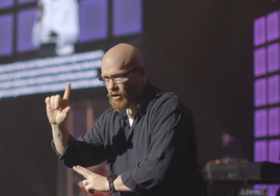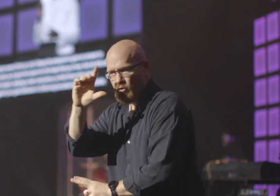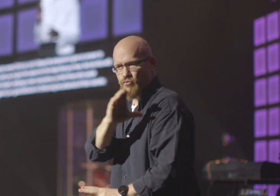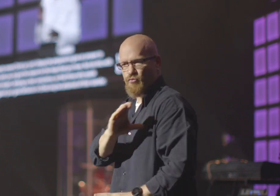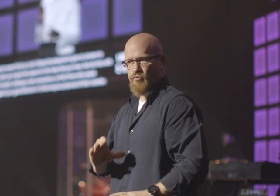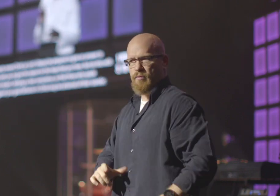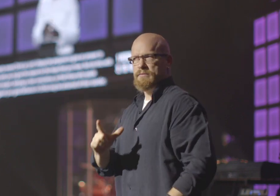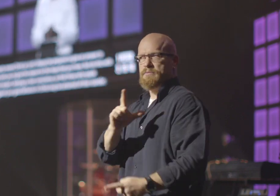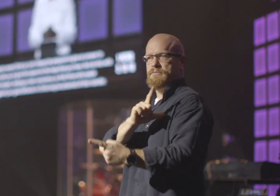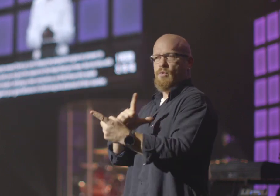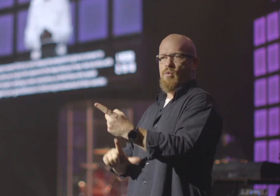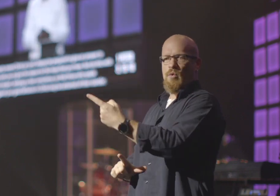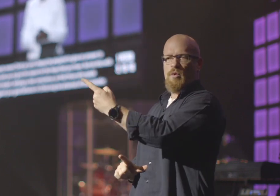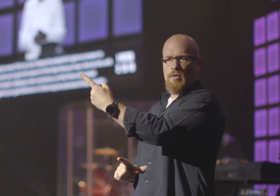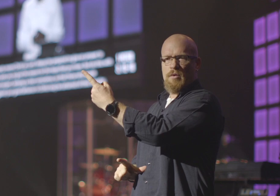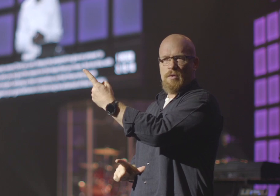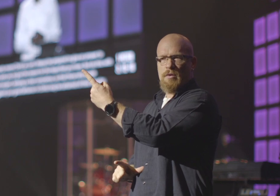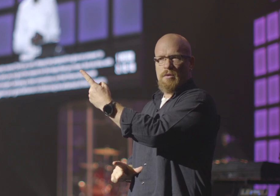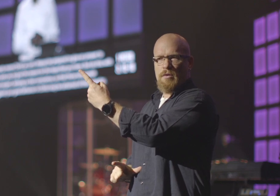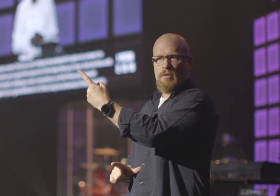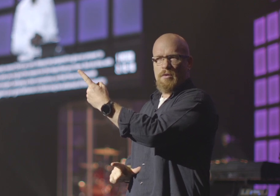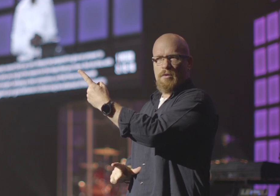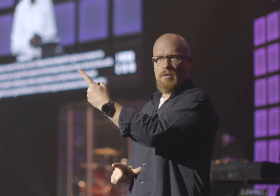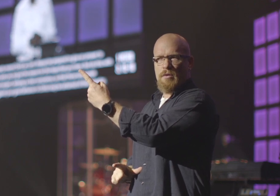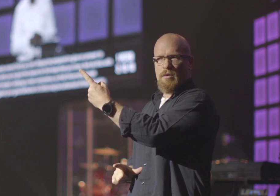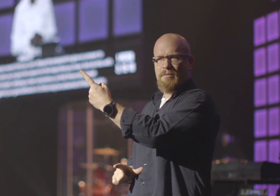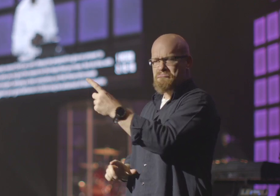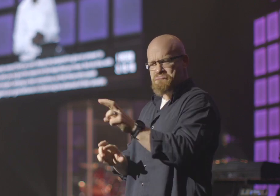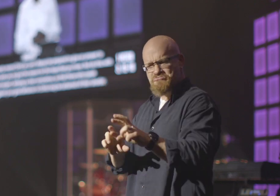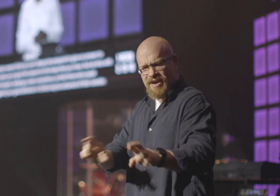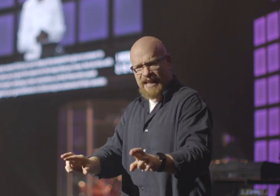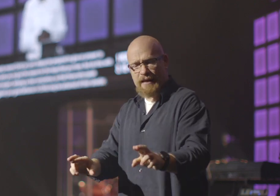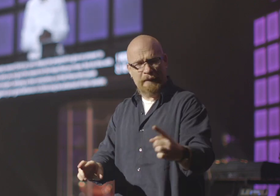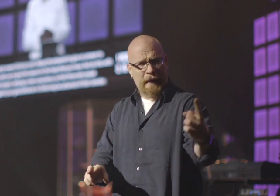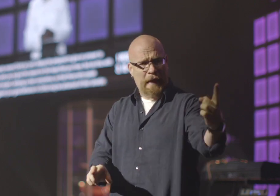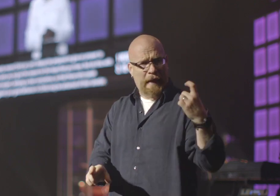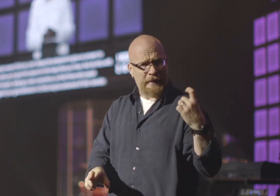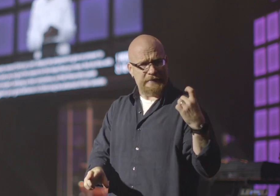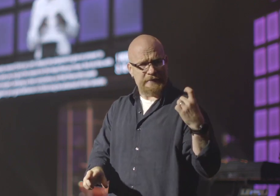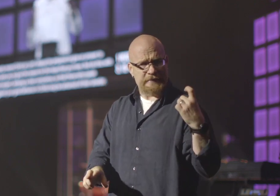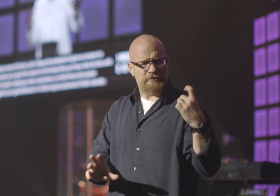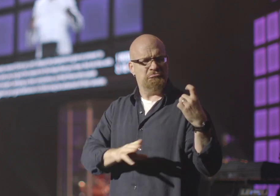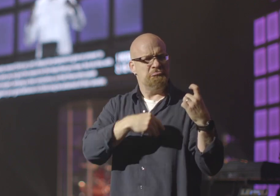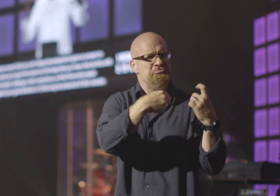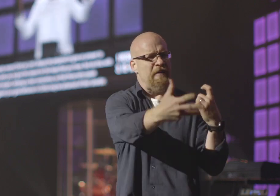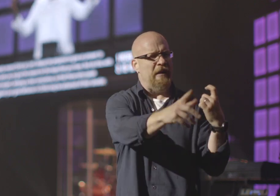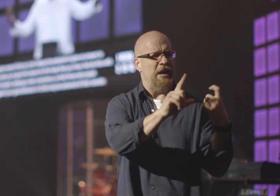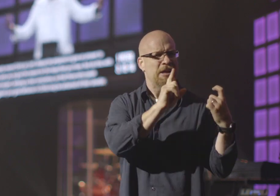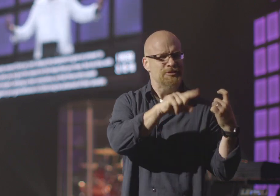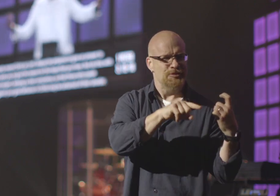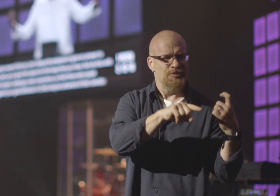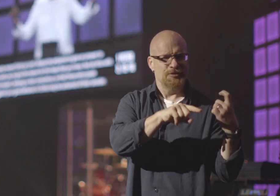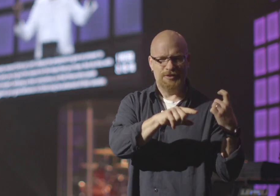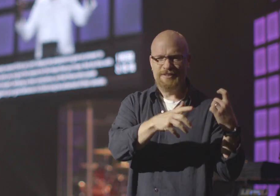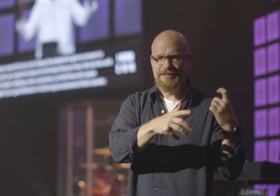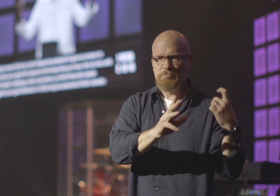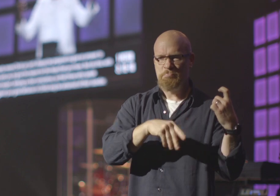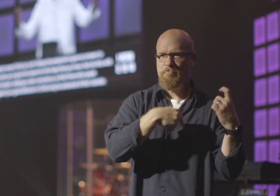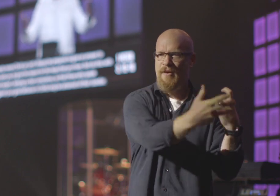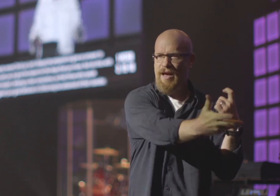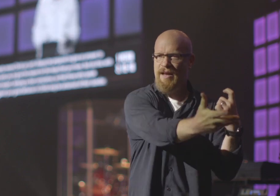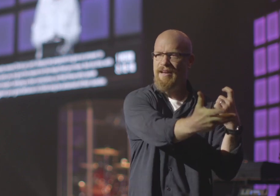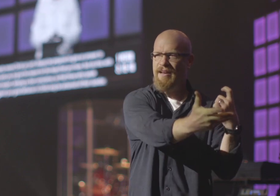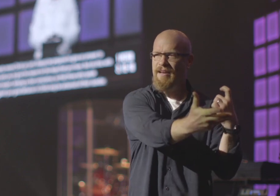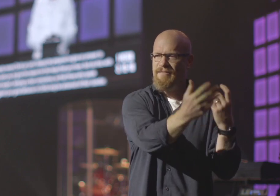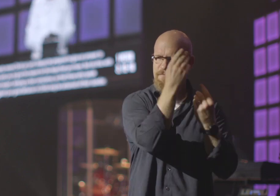be prepared to give an answer to everyone, and that would include the people that are around you, who asks